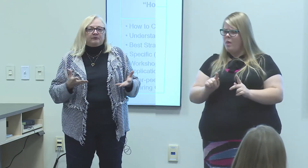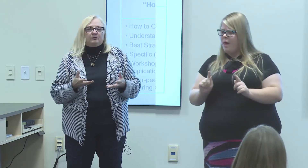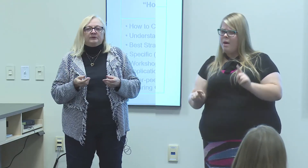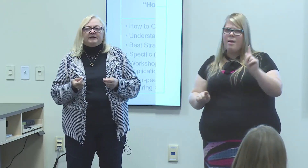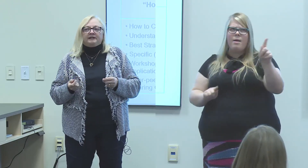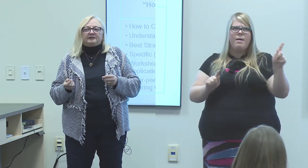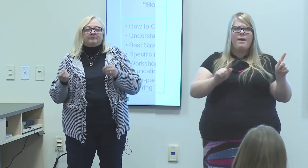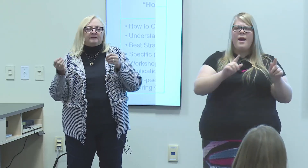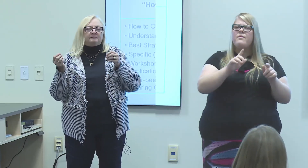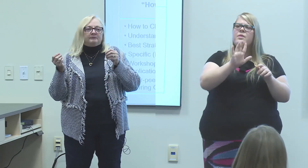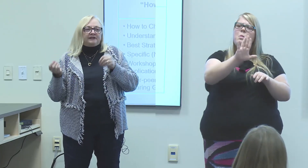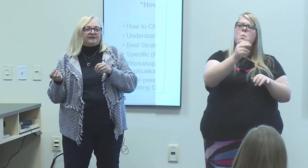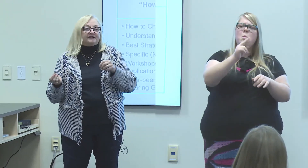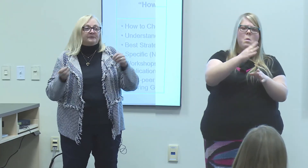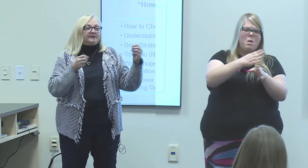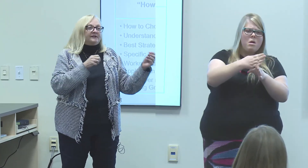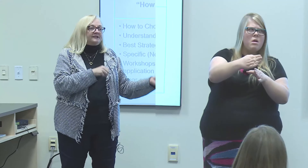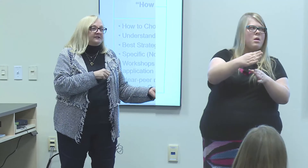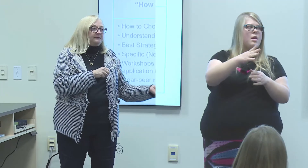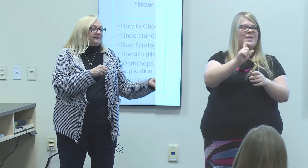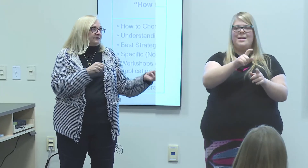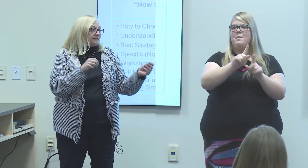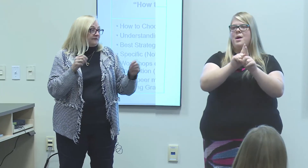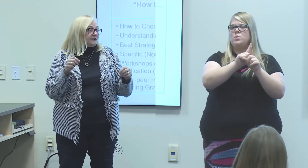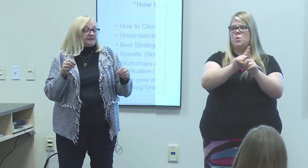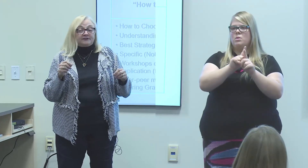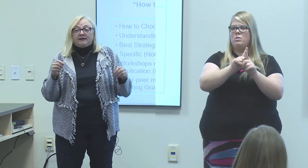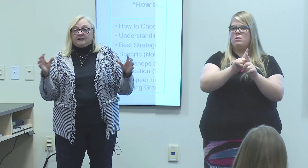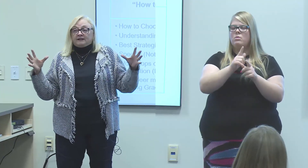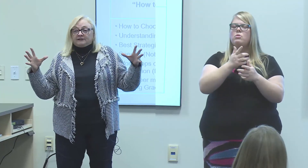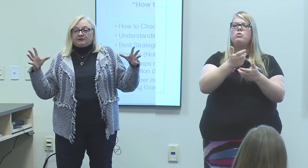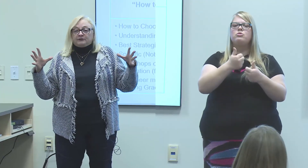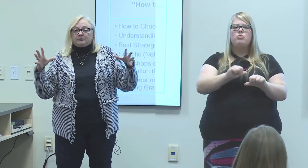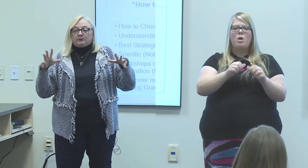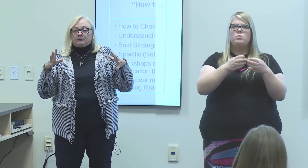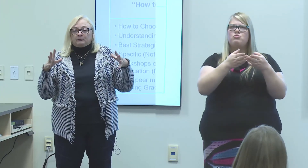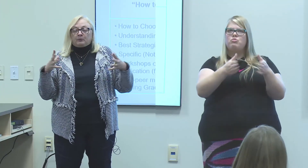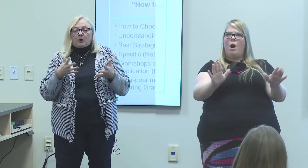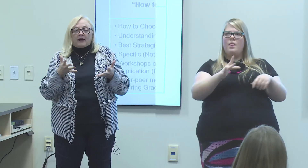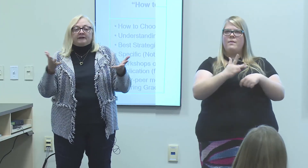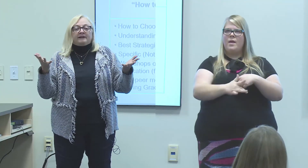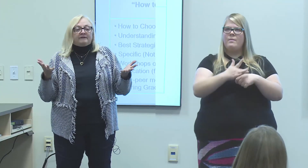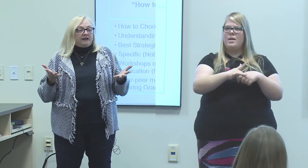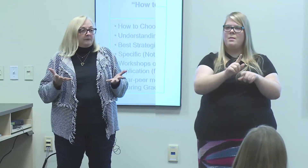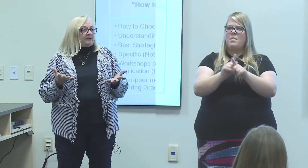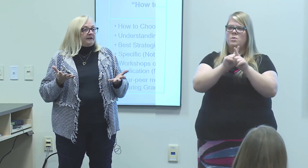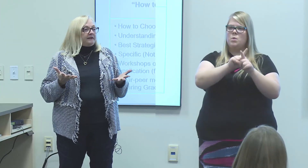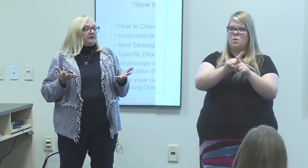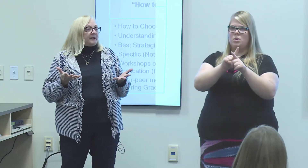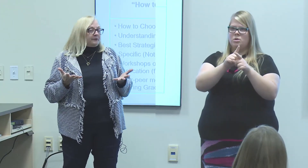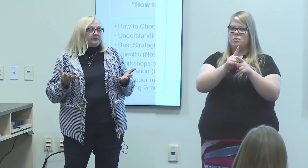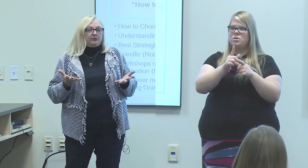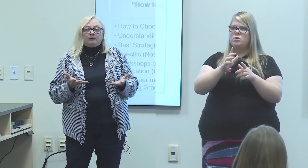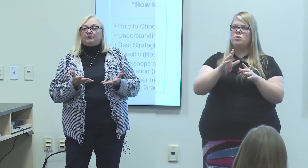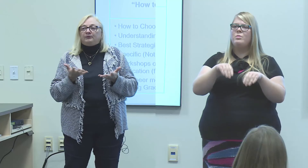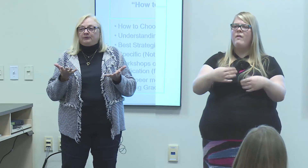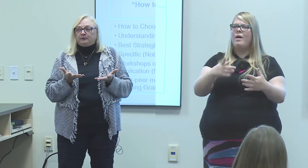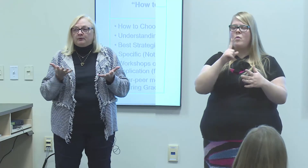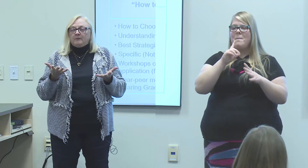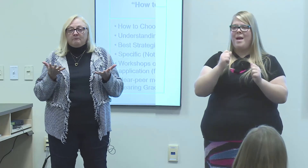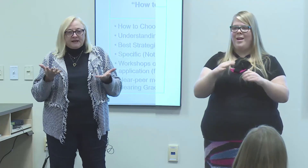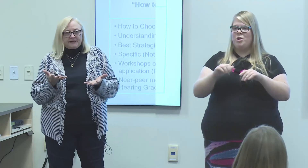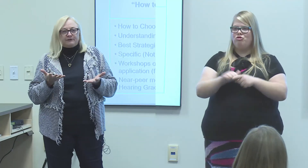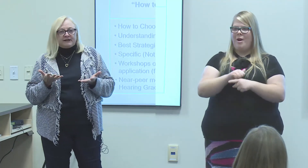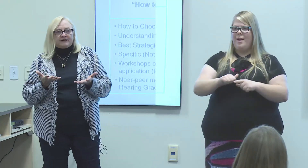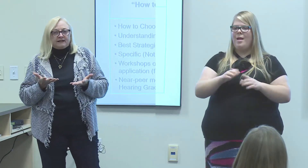out to people who need mentors in specific disciplines or fields, to broaden the availability of the mentoring pool